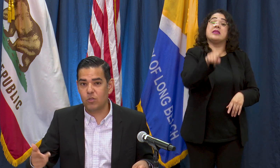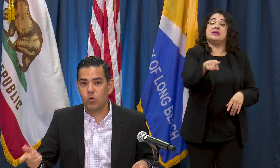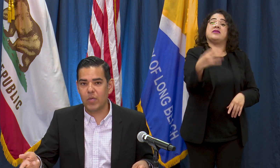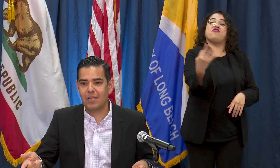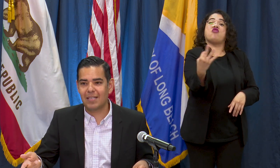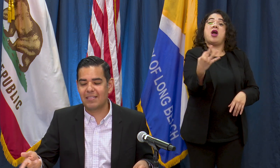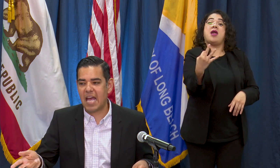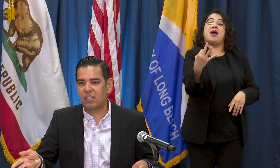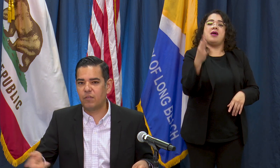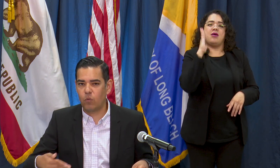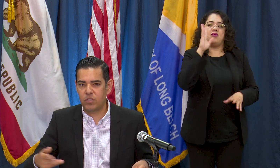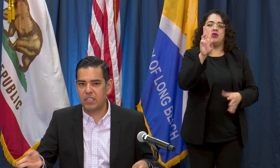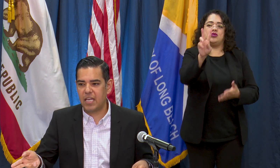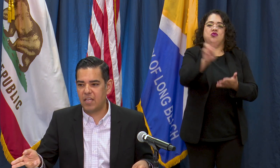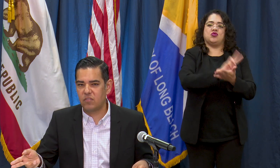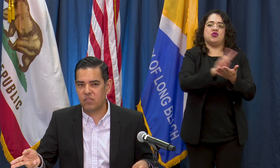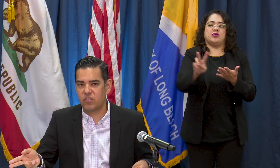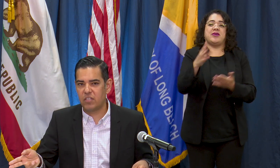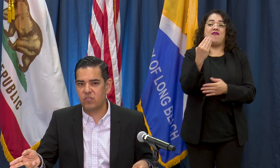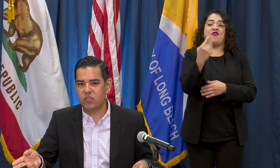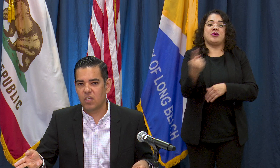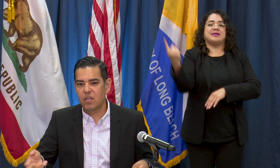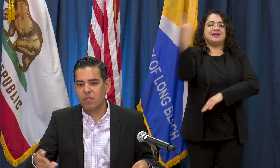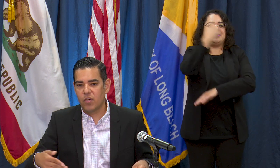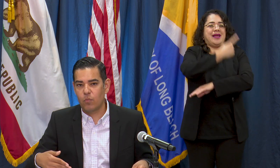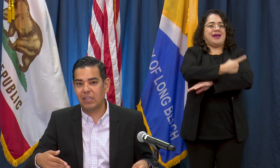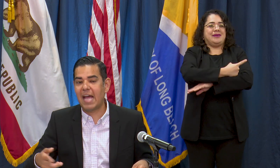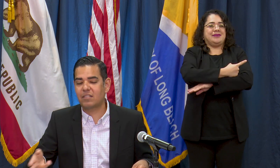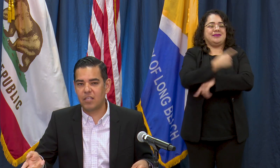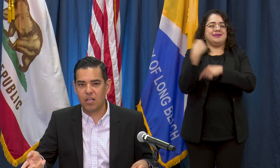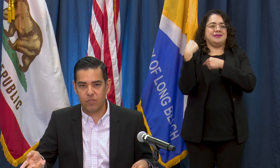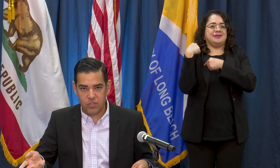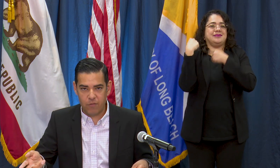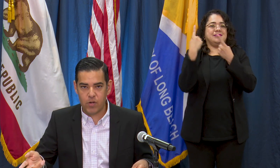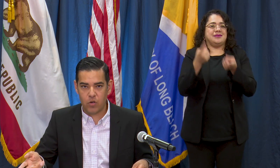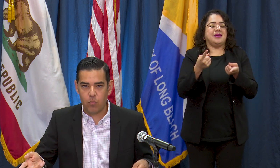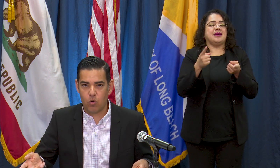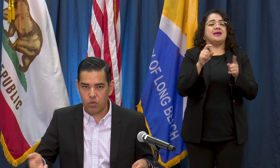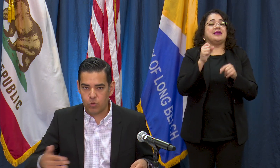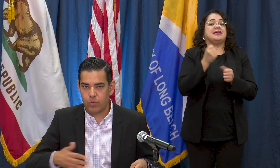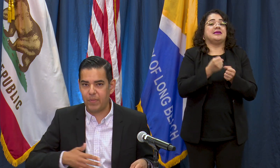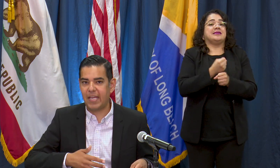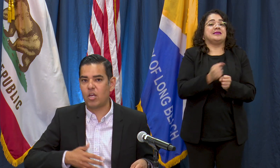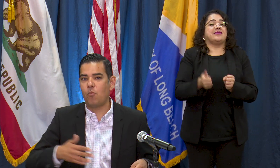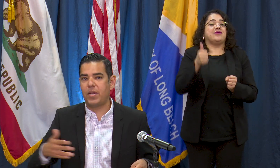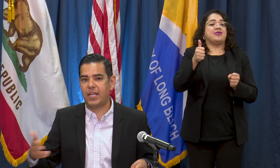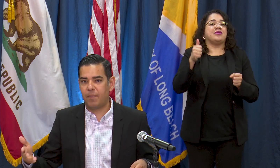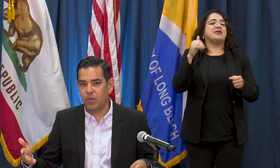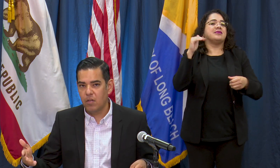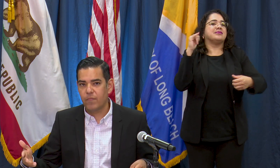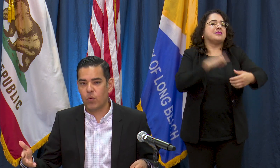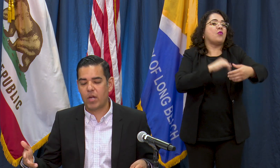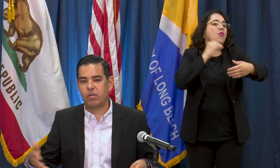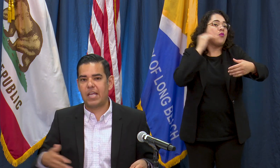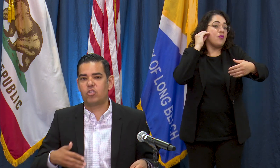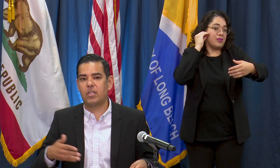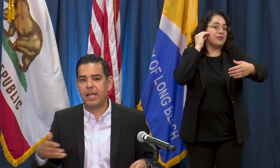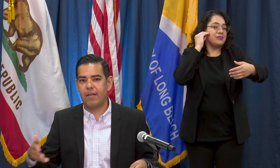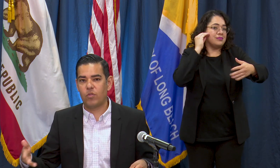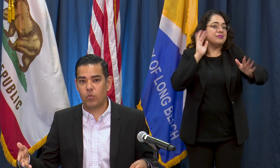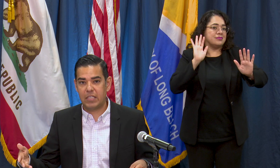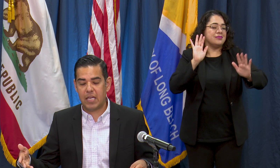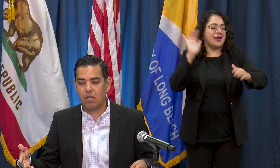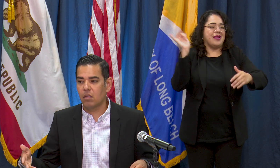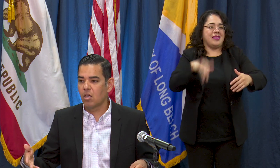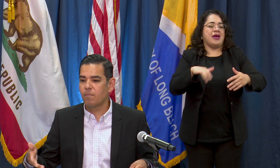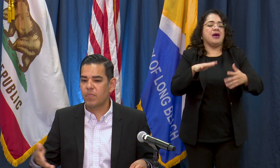will be 2 weeks exactly, 14 days since the relaxing of the safer at home orders, where we began opening up the recreation